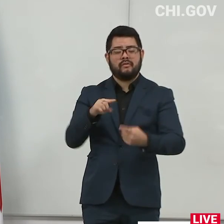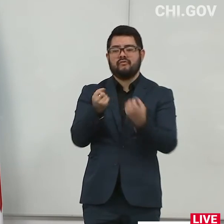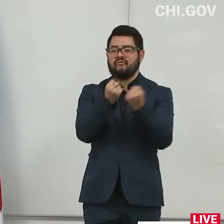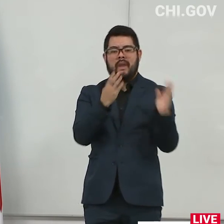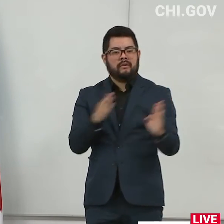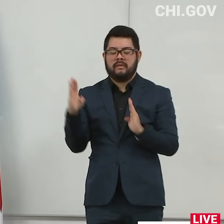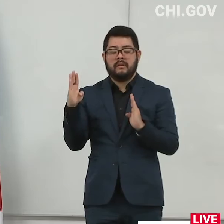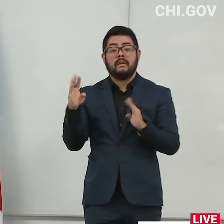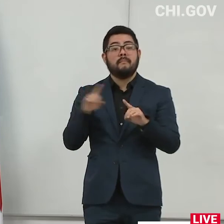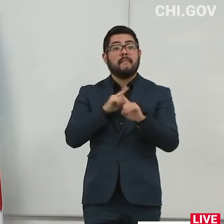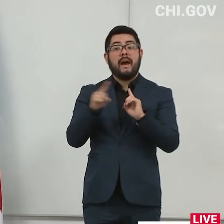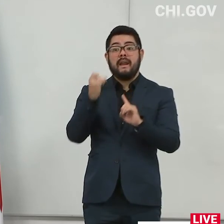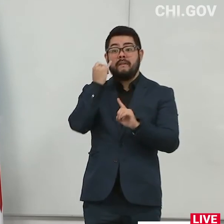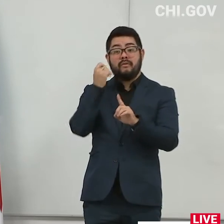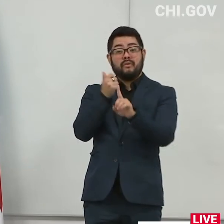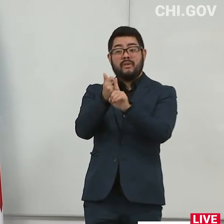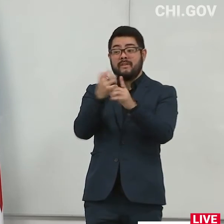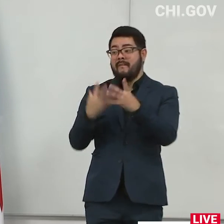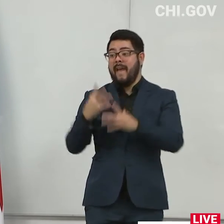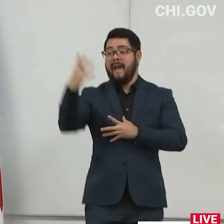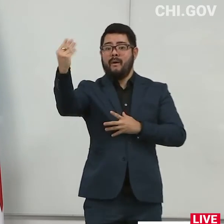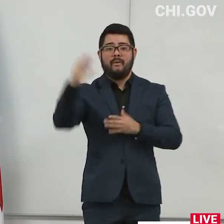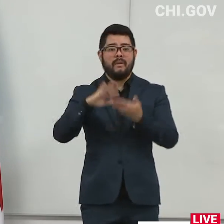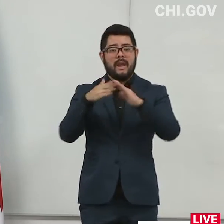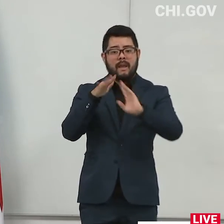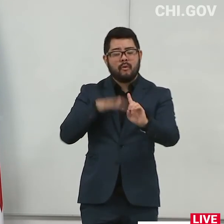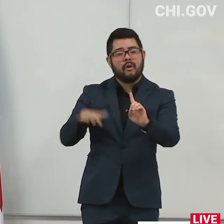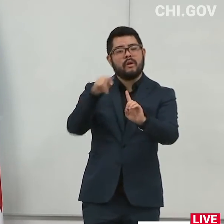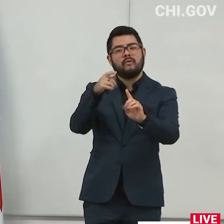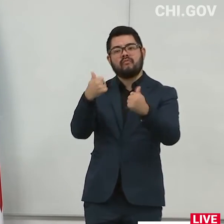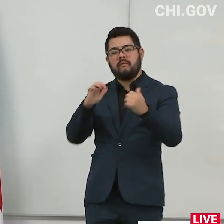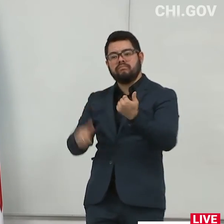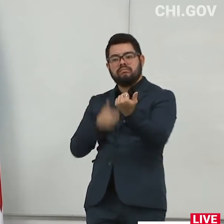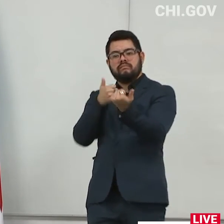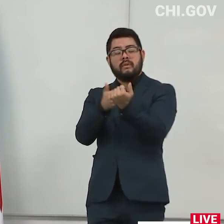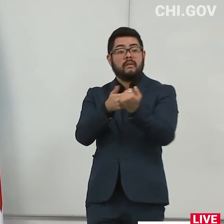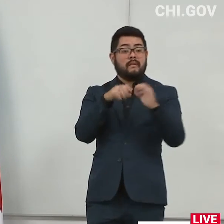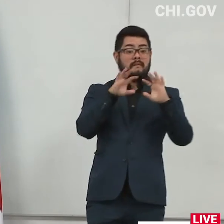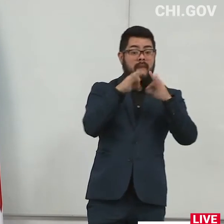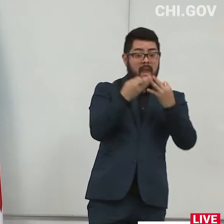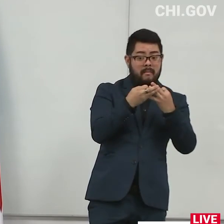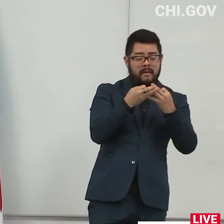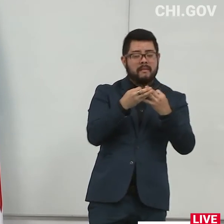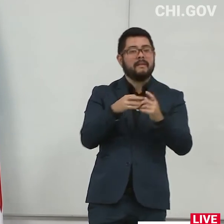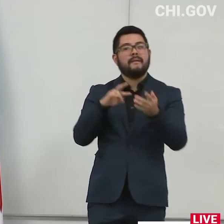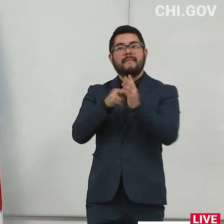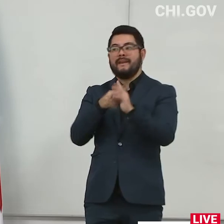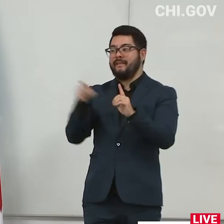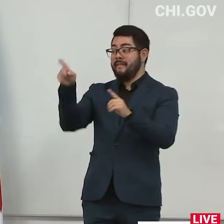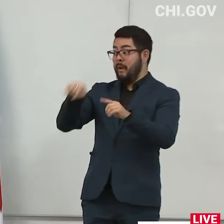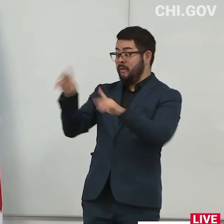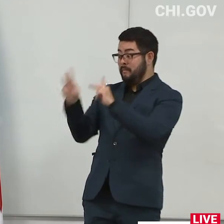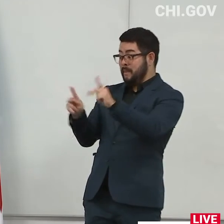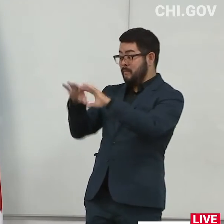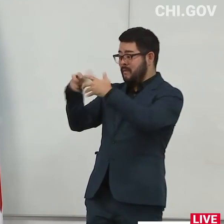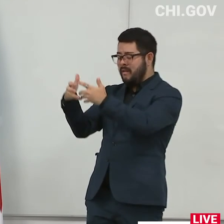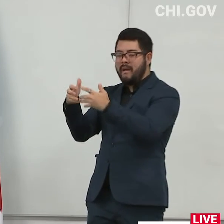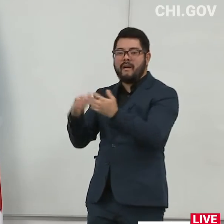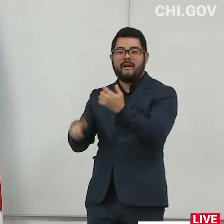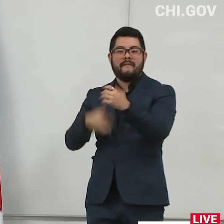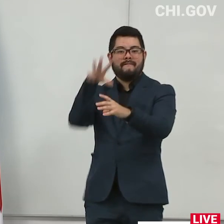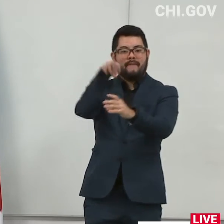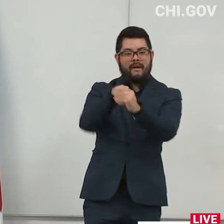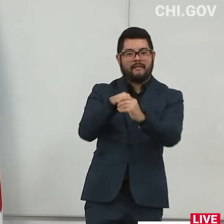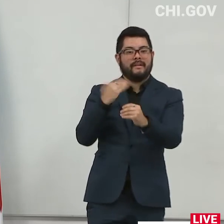in neighborhoods who's supporting individuals and families and providing them with supports, they are part of that public safety